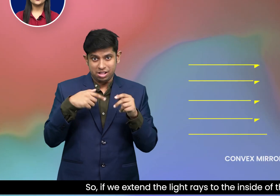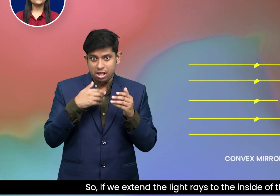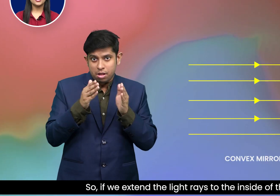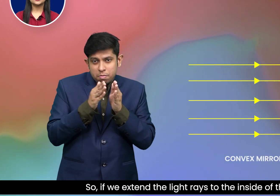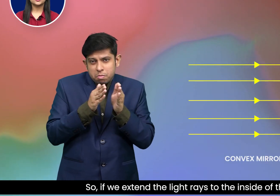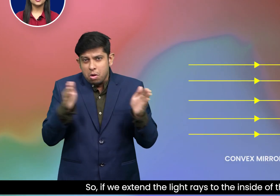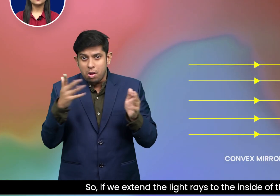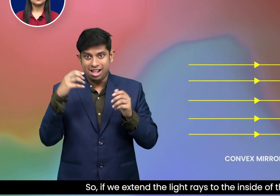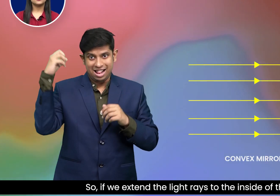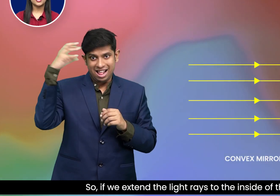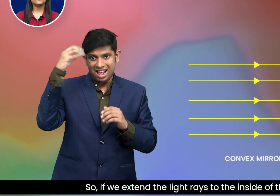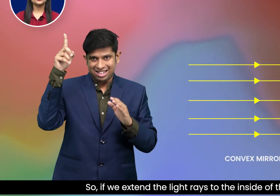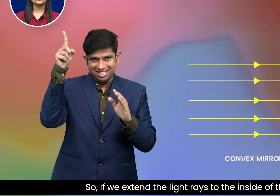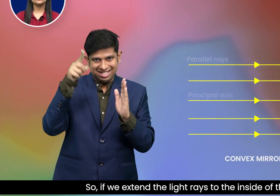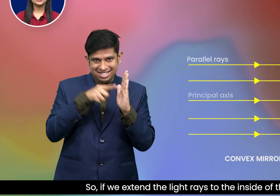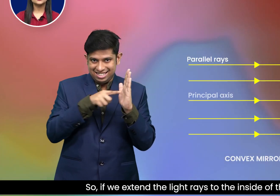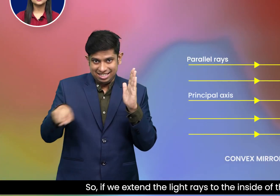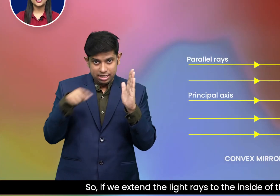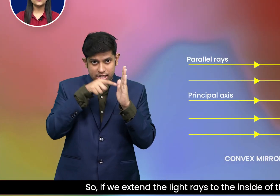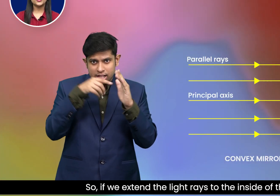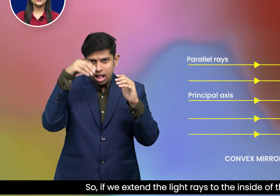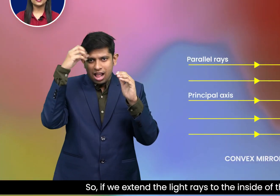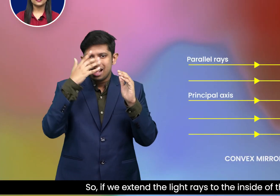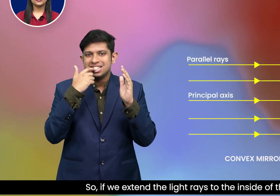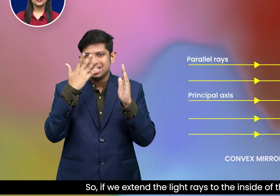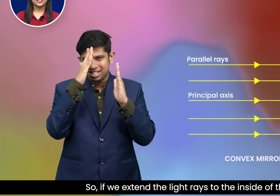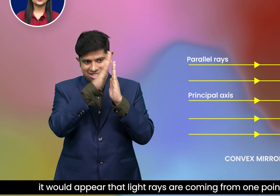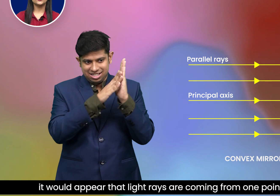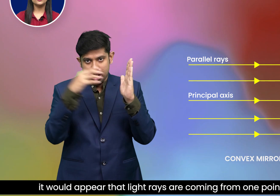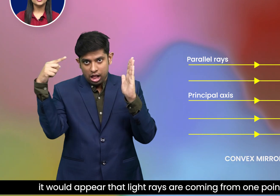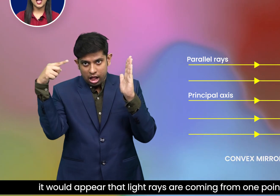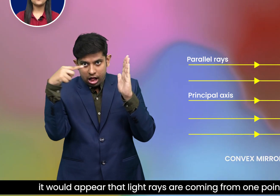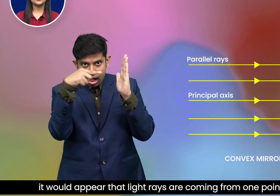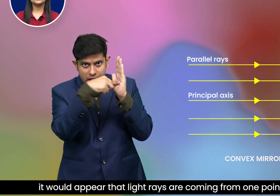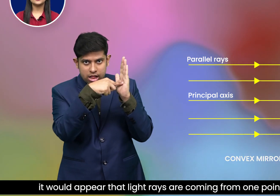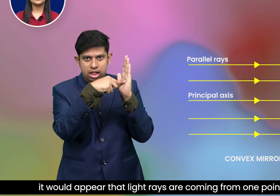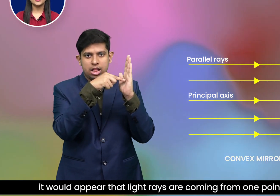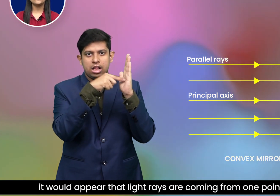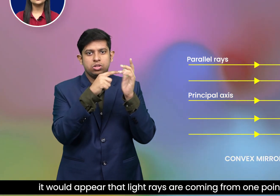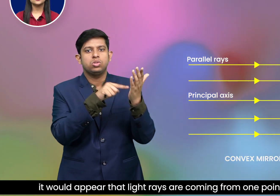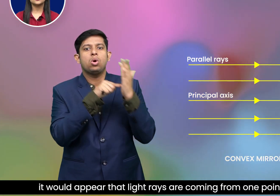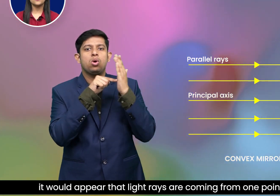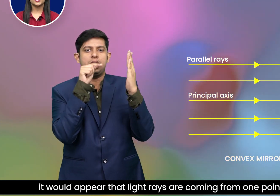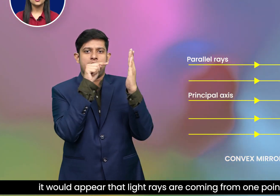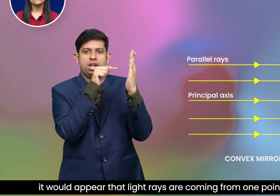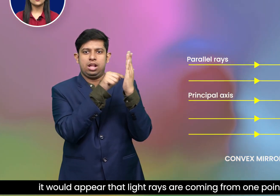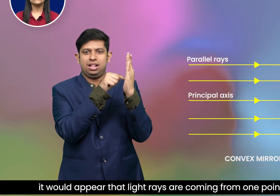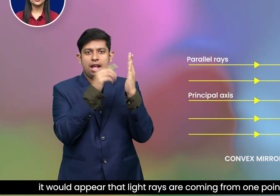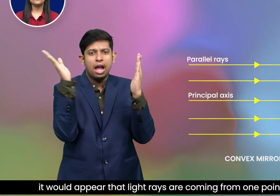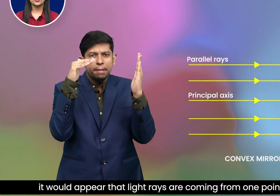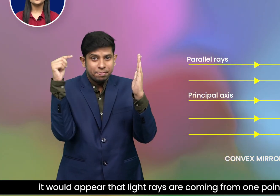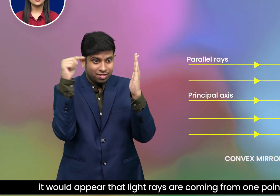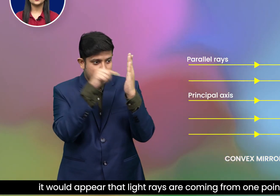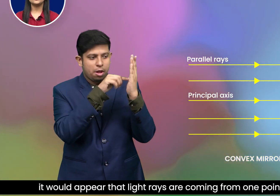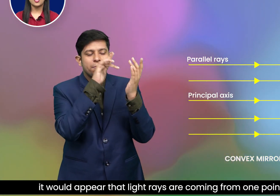So, if we extend the light rays to the inside of the mirror, it would appear that light rays are coming from